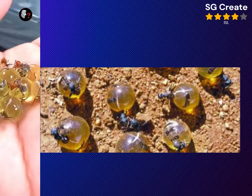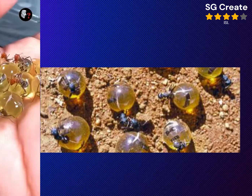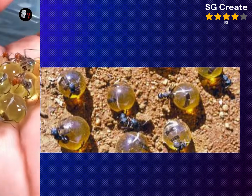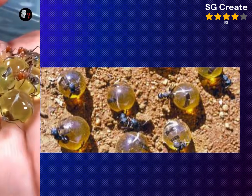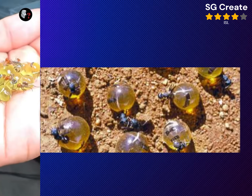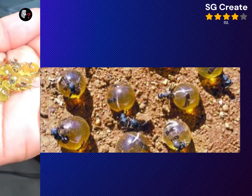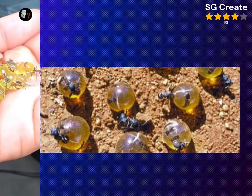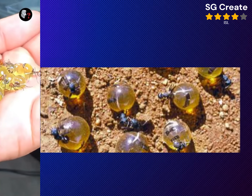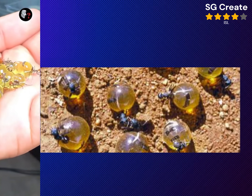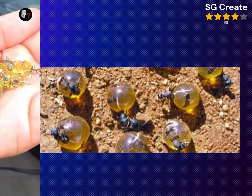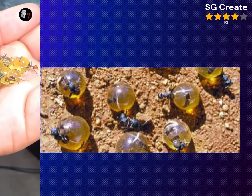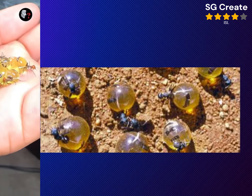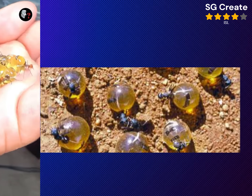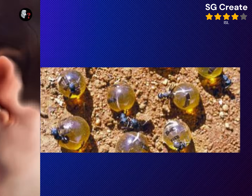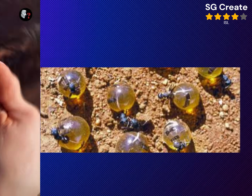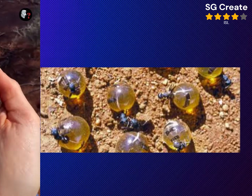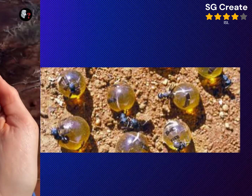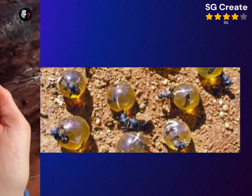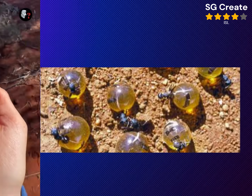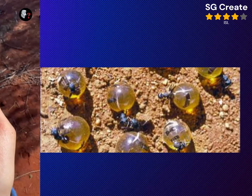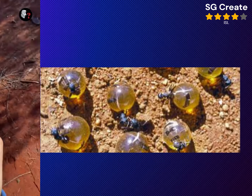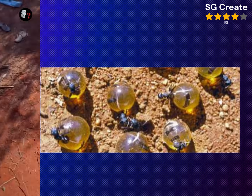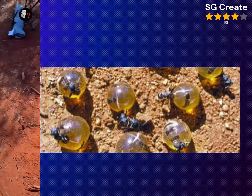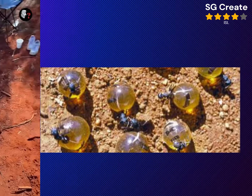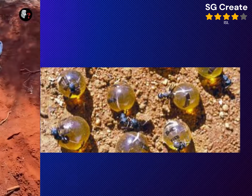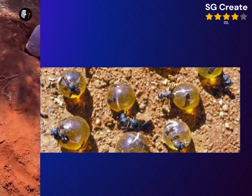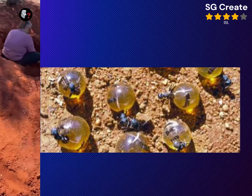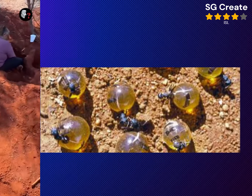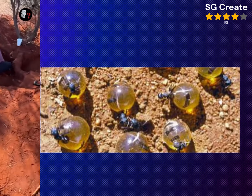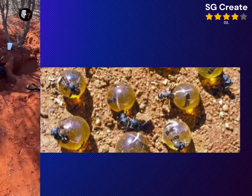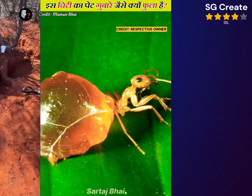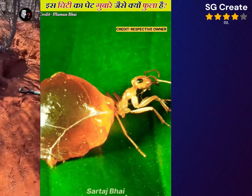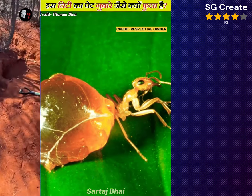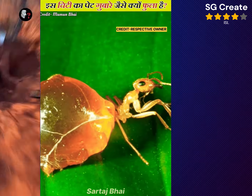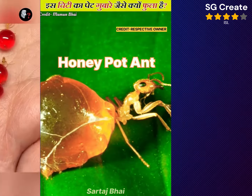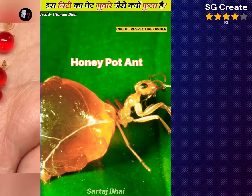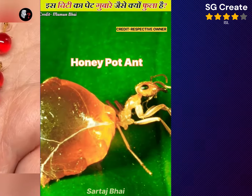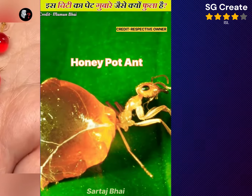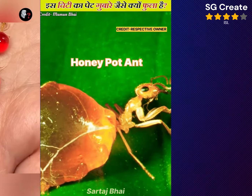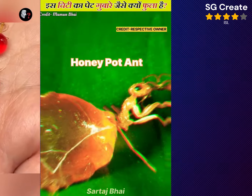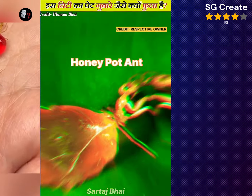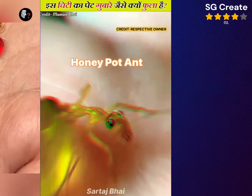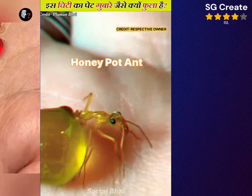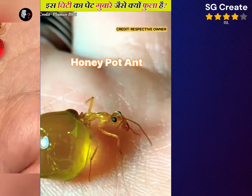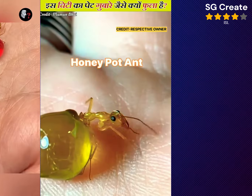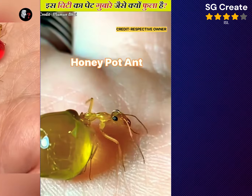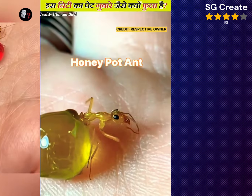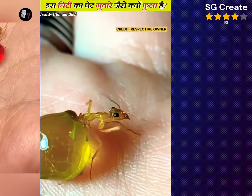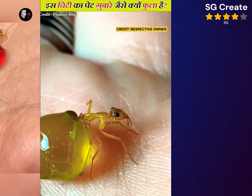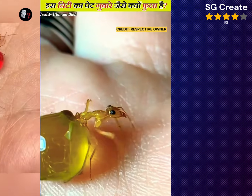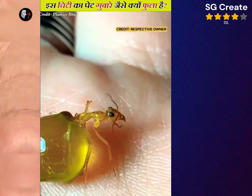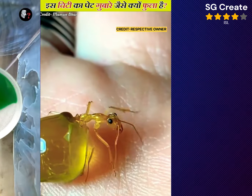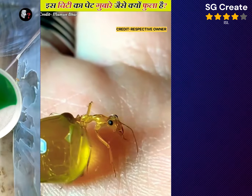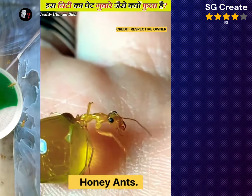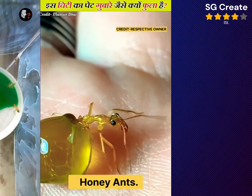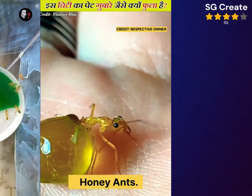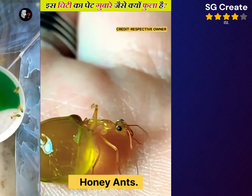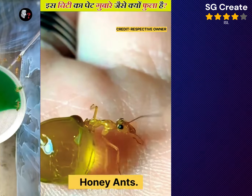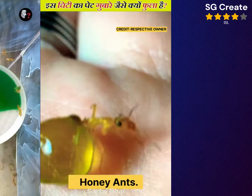Antimicrobial properties. Studies have shown that the honey produced by honeypot ants possesses antimicrobial activity against certain